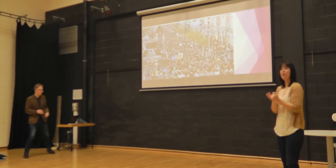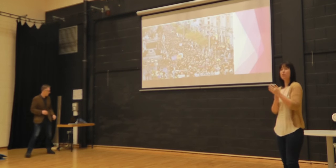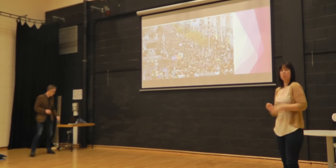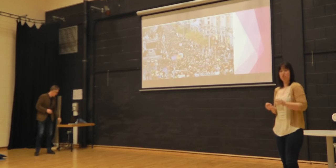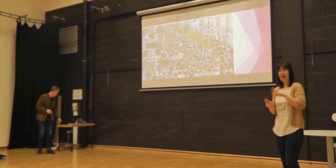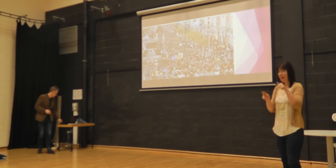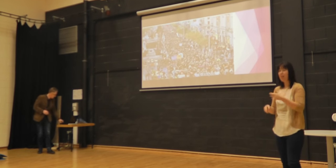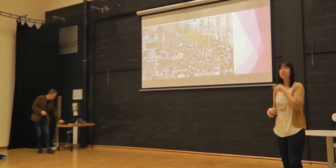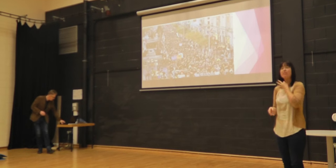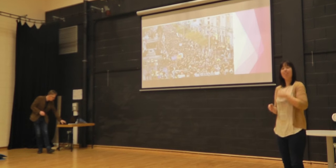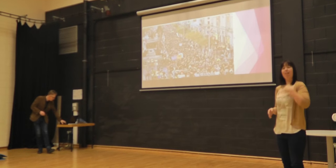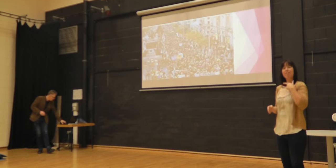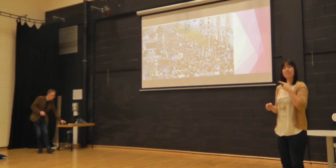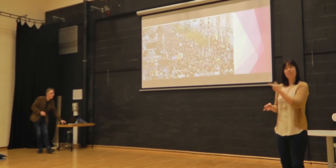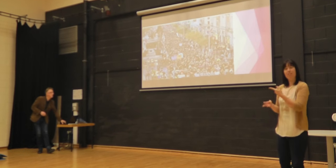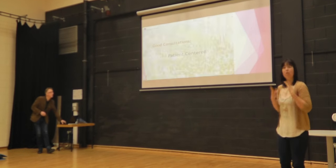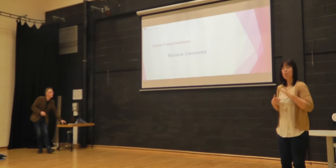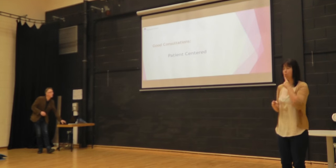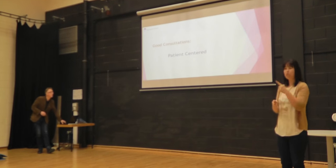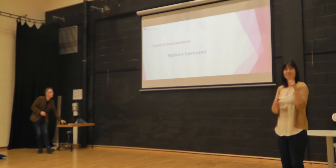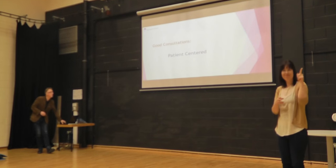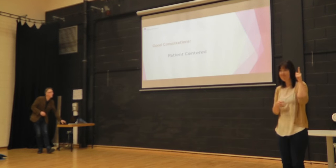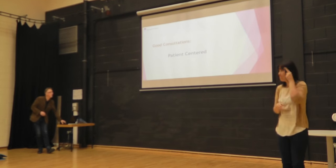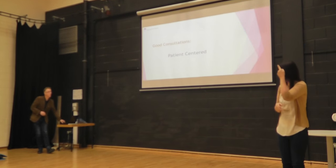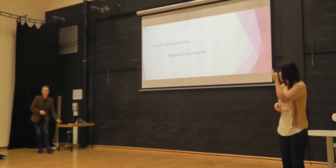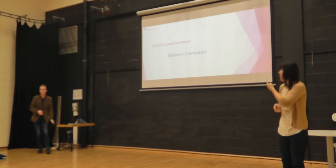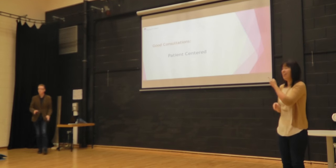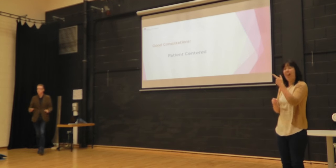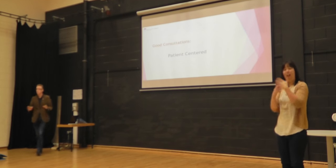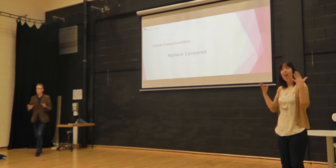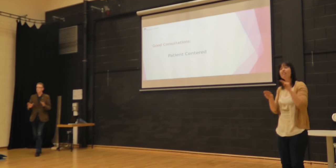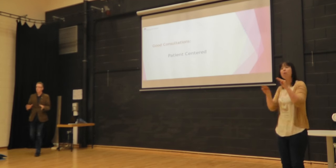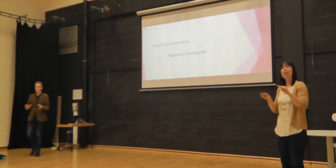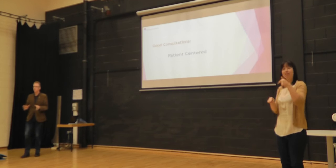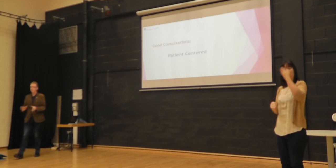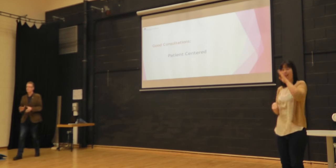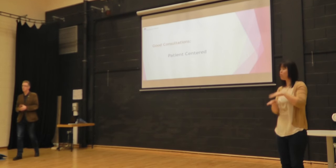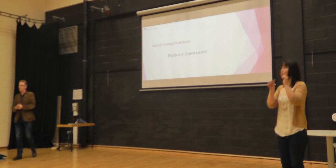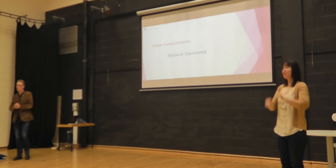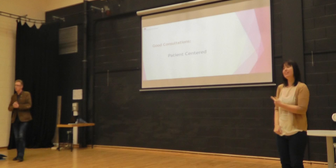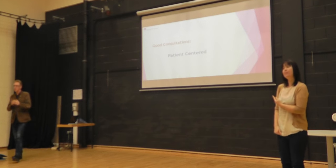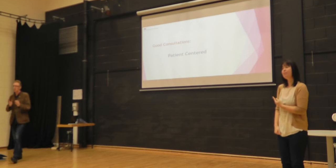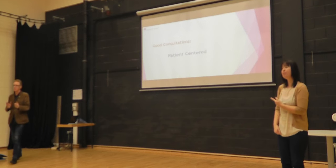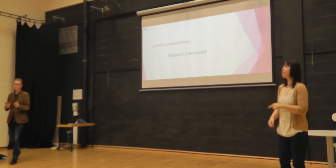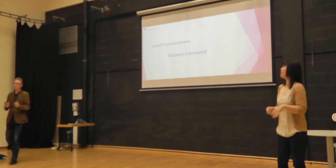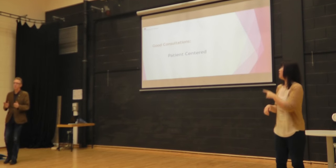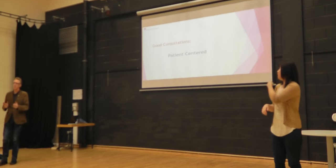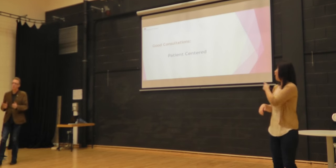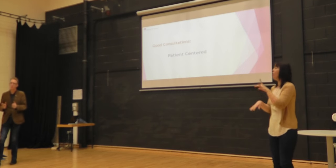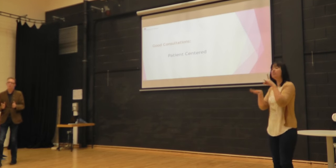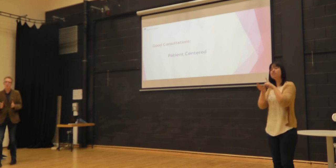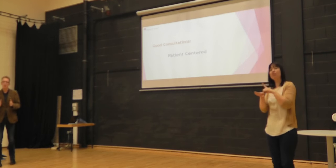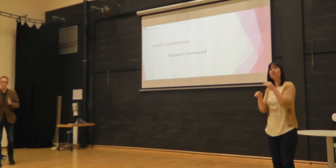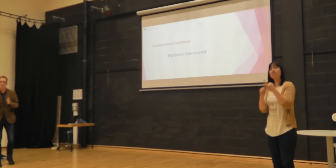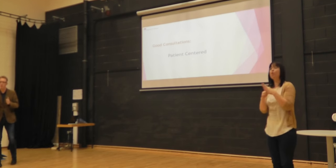population that doesn't agree with that. Okay, so Doctors for Choice, again, comes from the point of